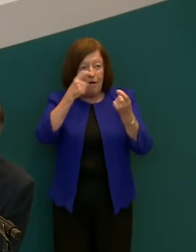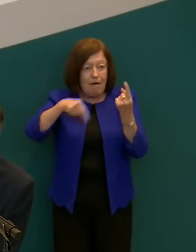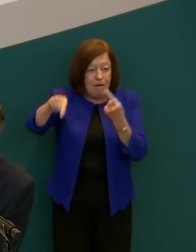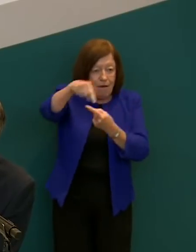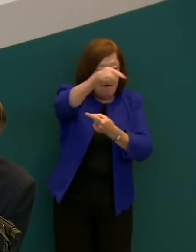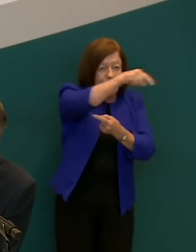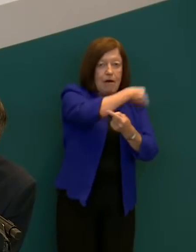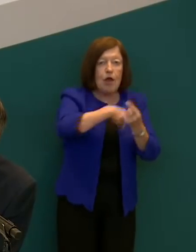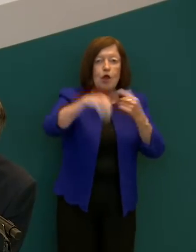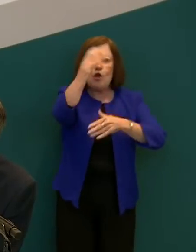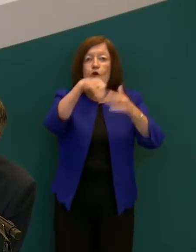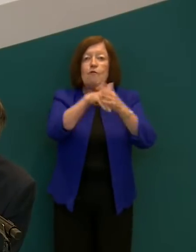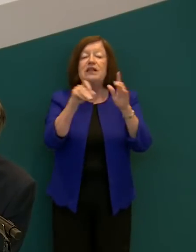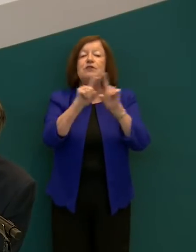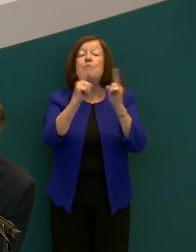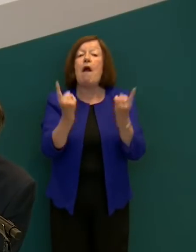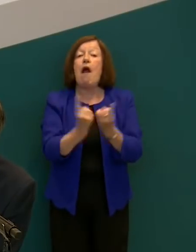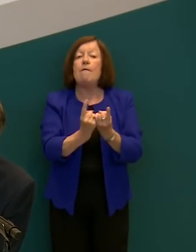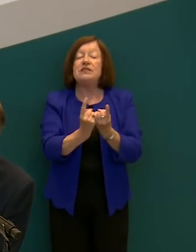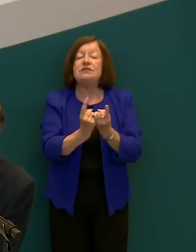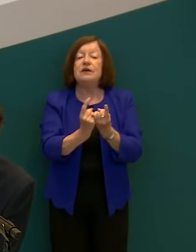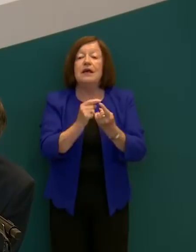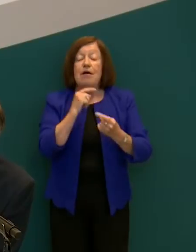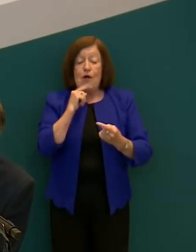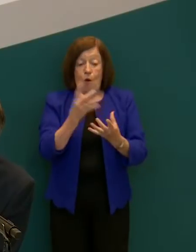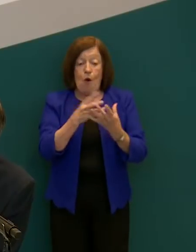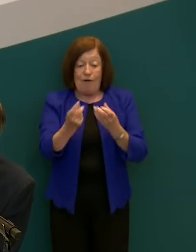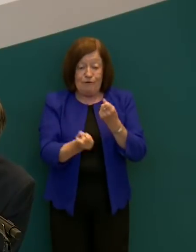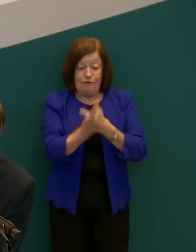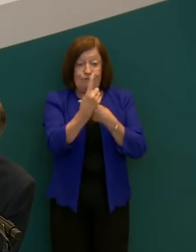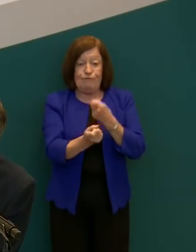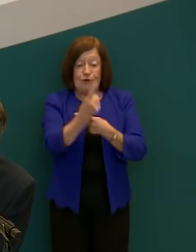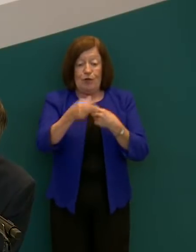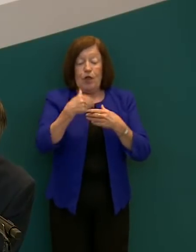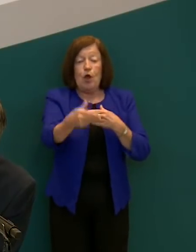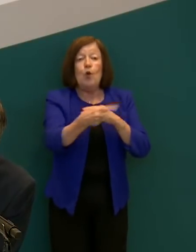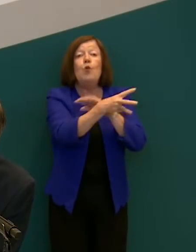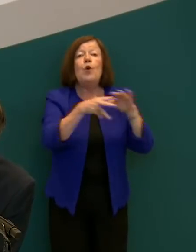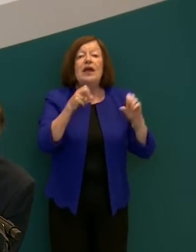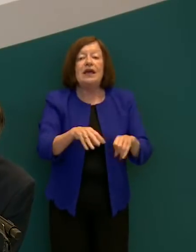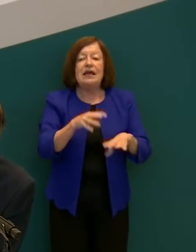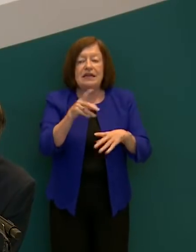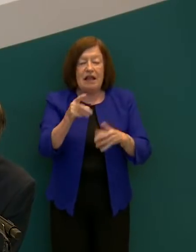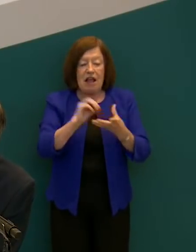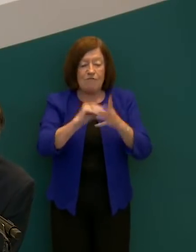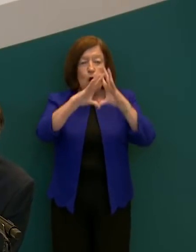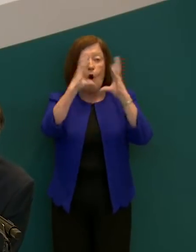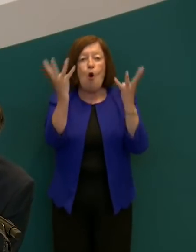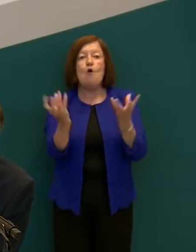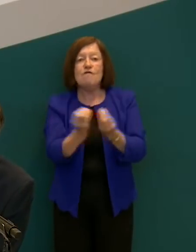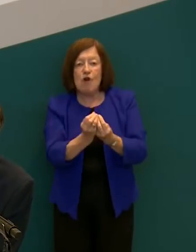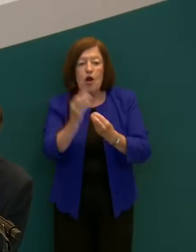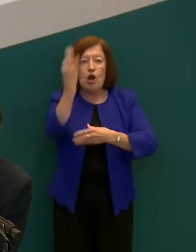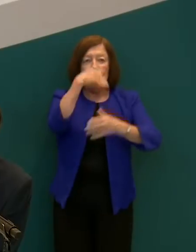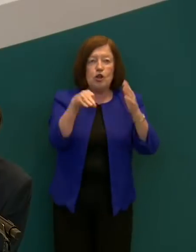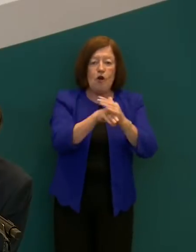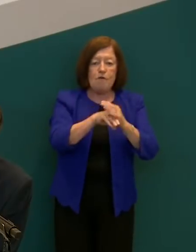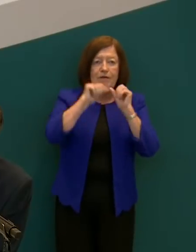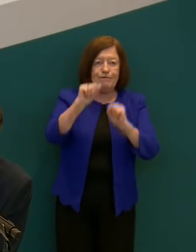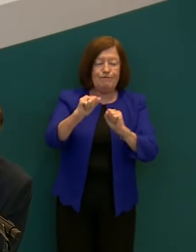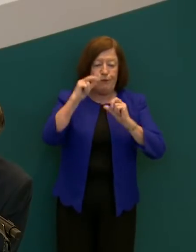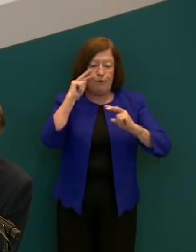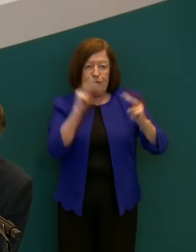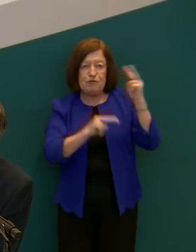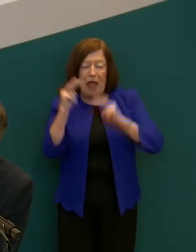government departments, so that what comes over the coming weeks will be a holistic and whole of government approach to